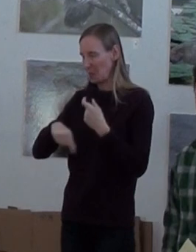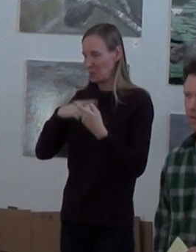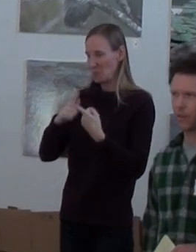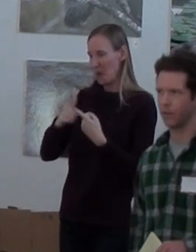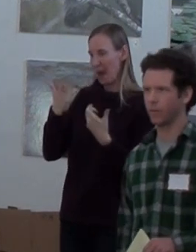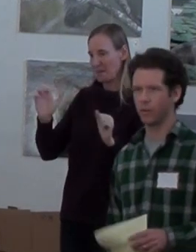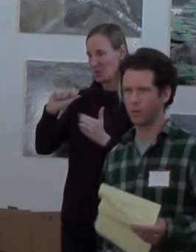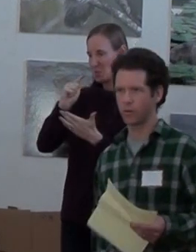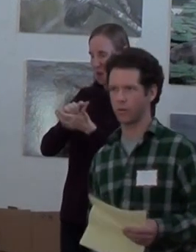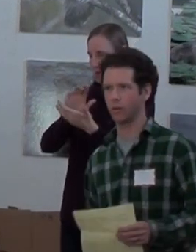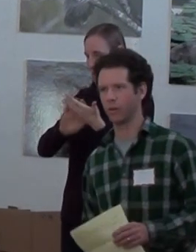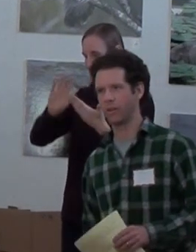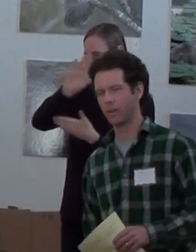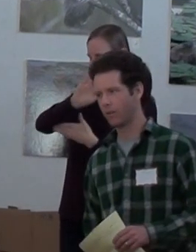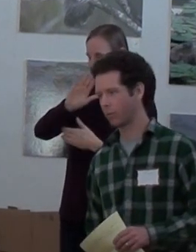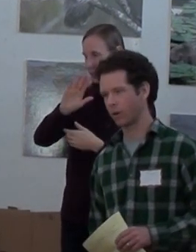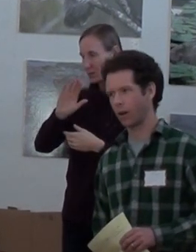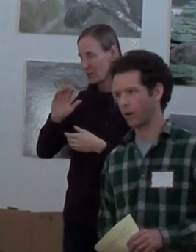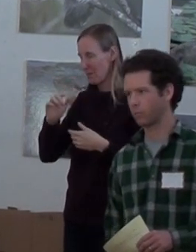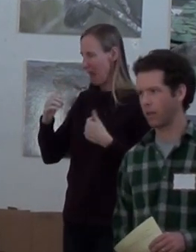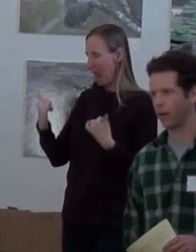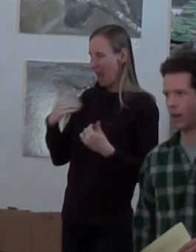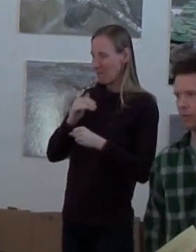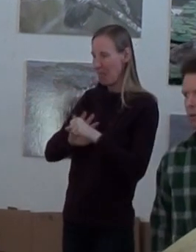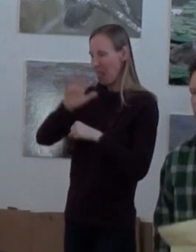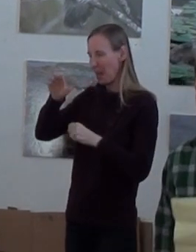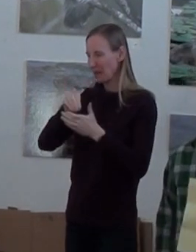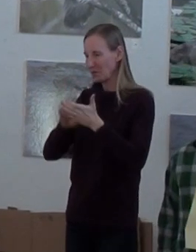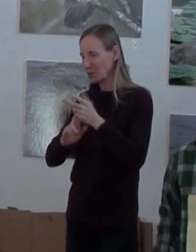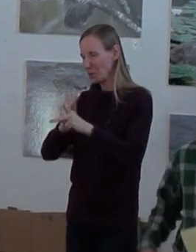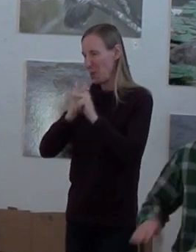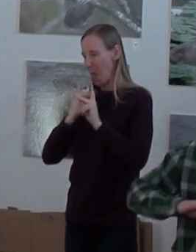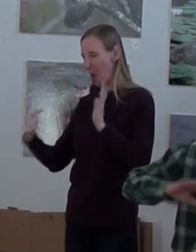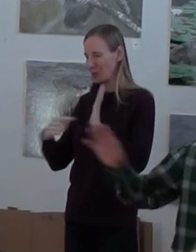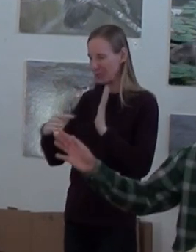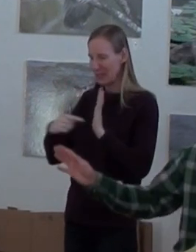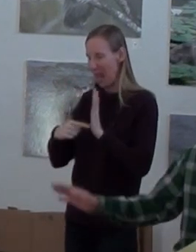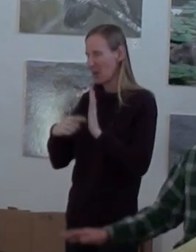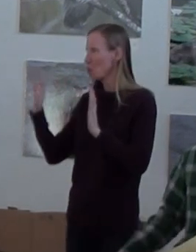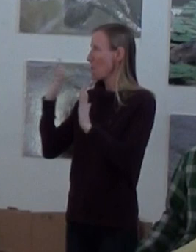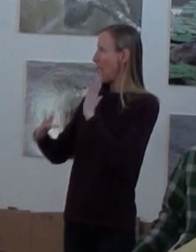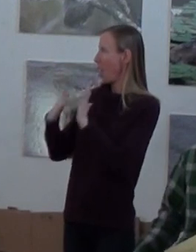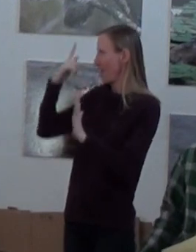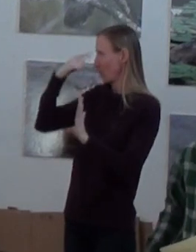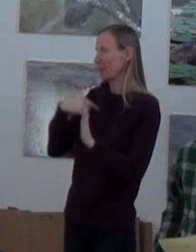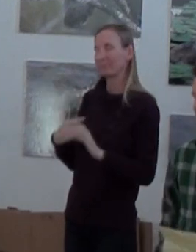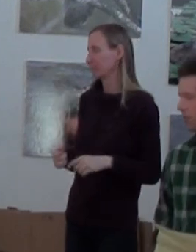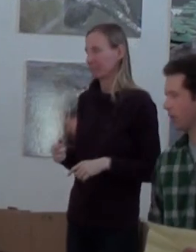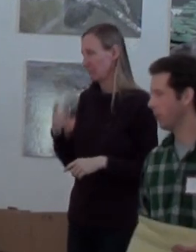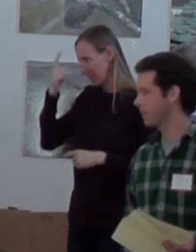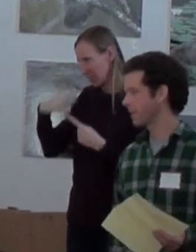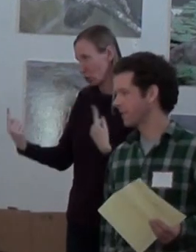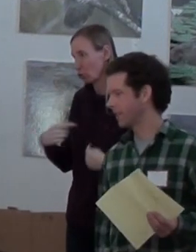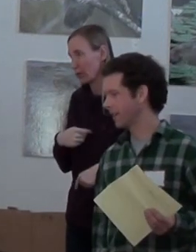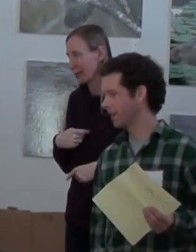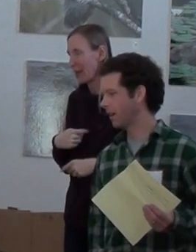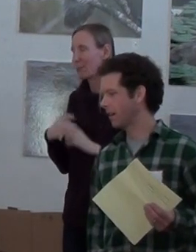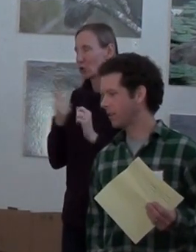that. You know what you're doing. Work hard and pay it off. Regardless, that's a whole side issue, right? So,